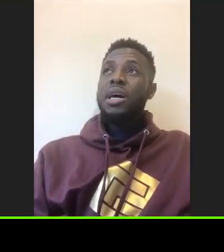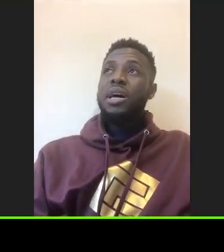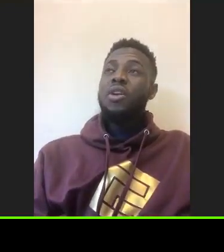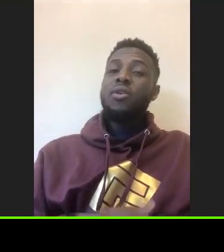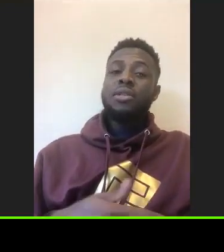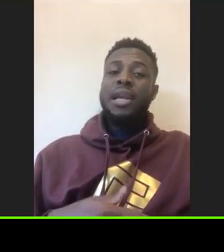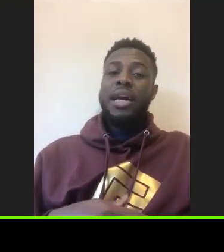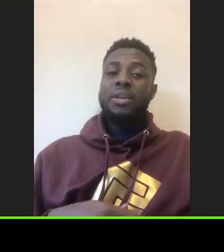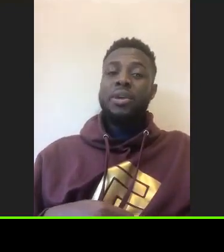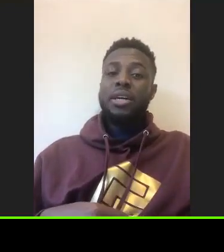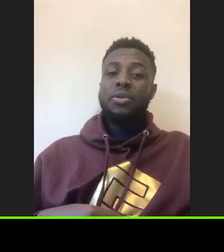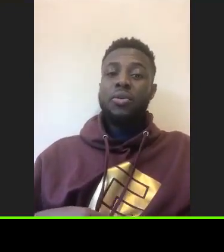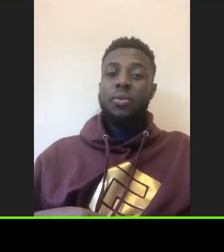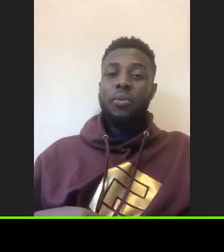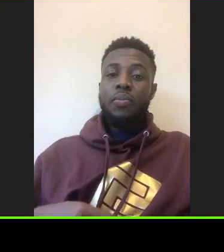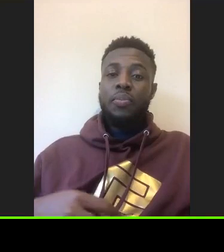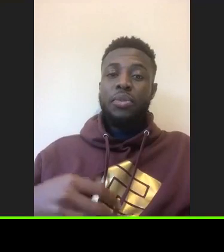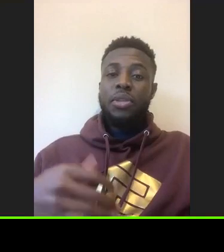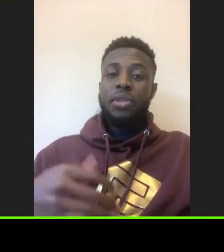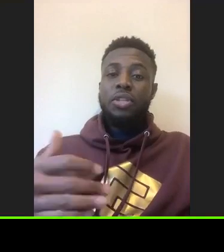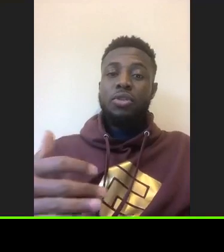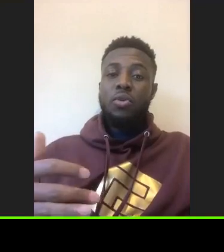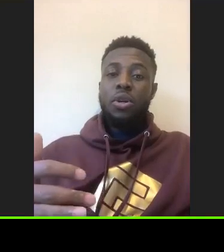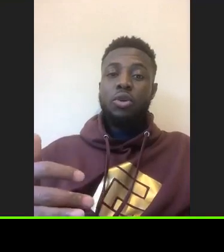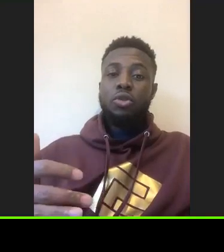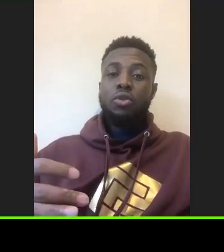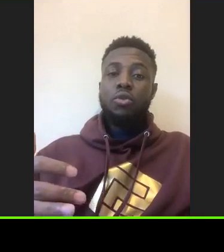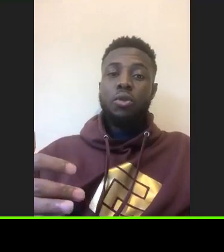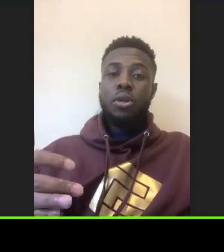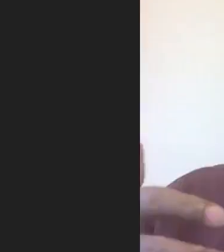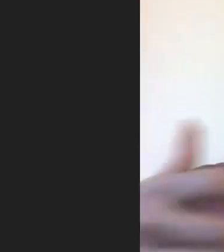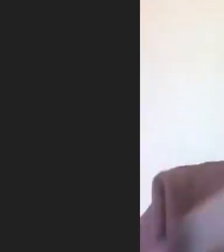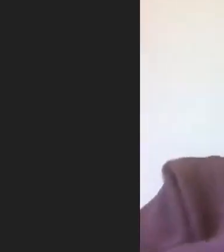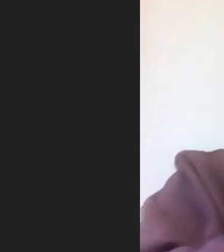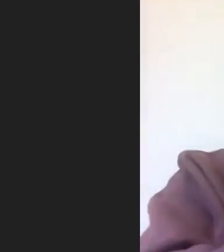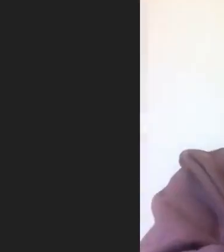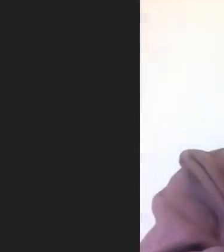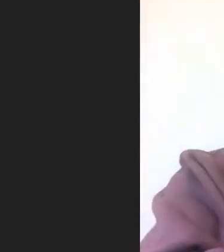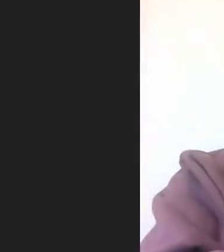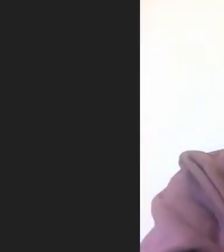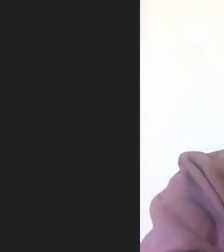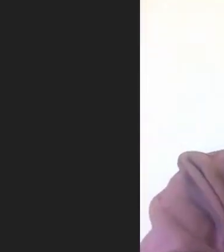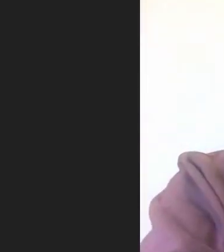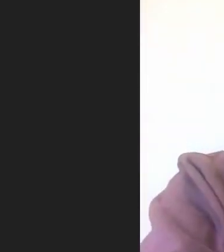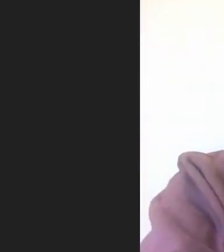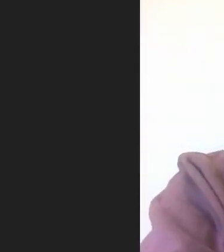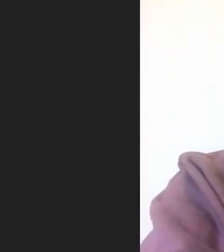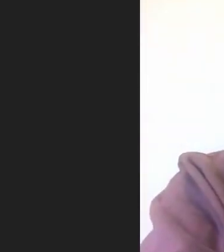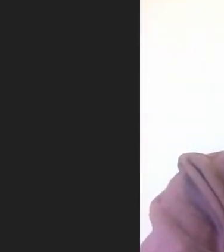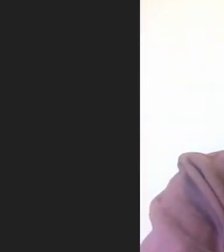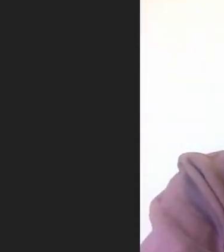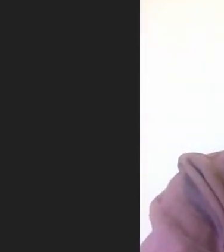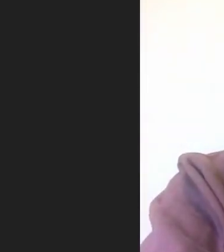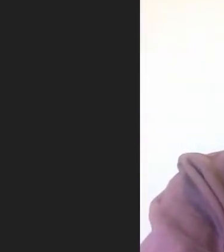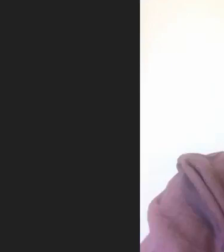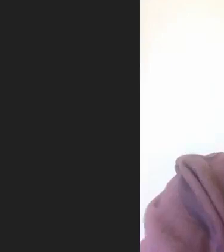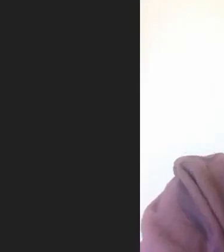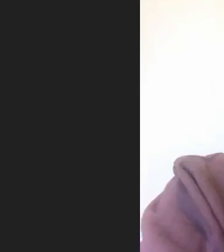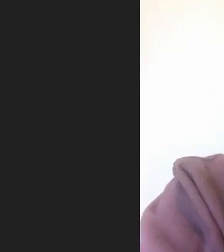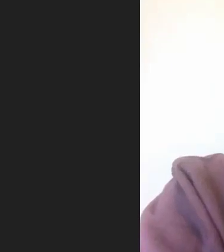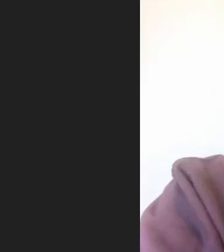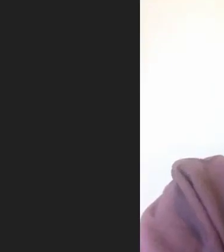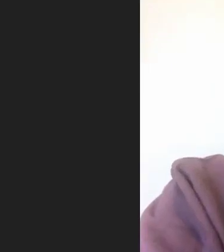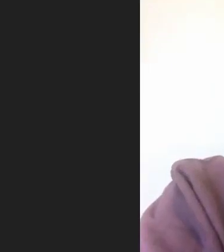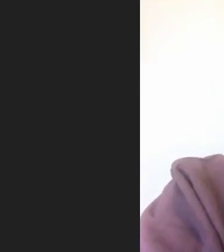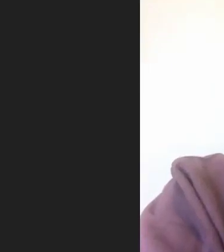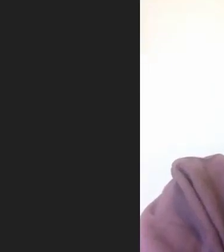maybe along the line you're like, no, this is not what I want to do. I want to do something else. This is what I'm passionate about.